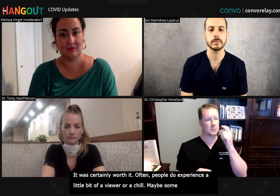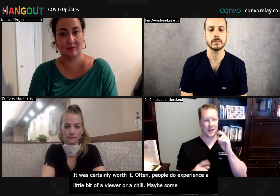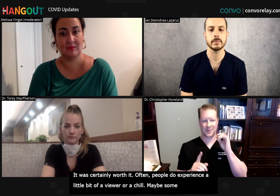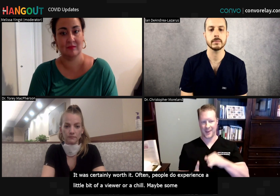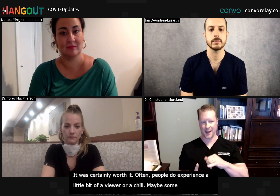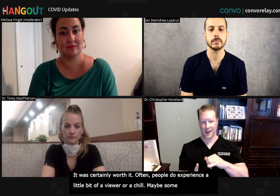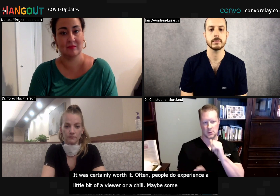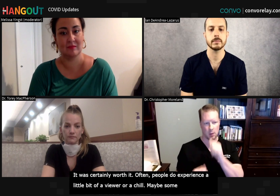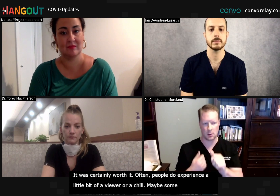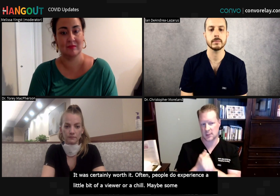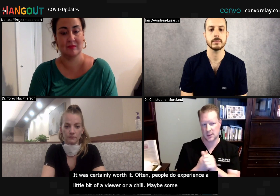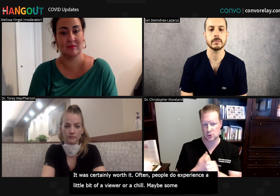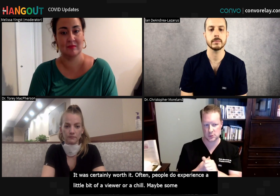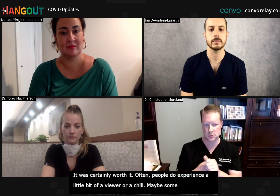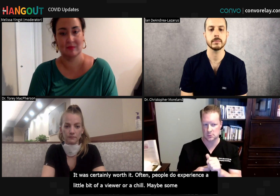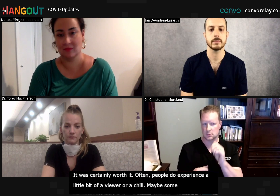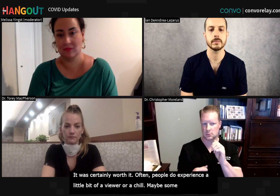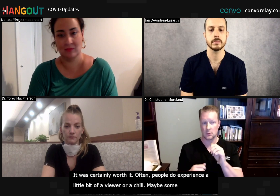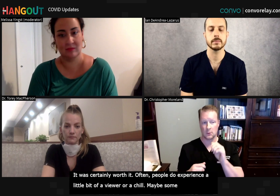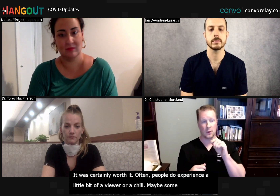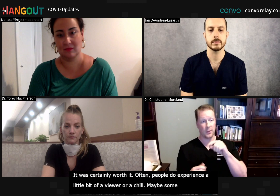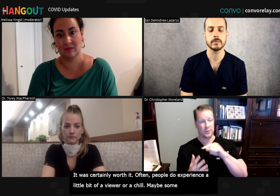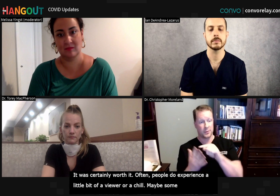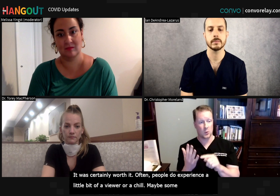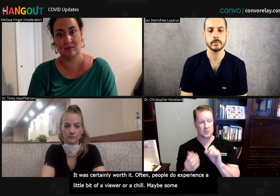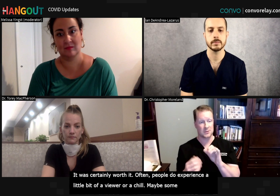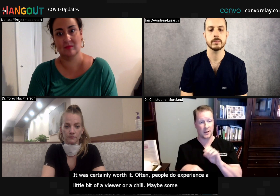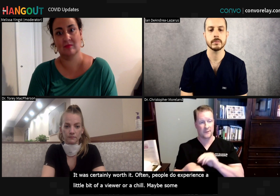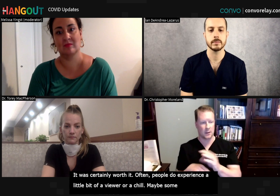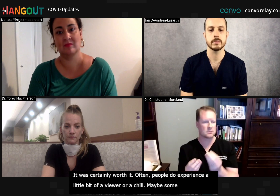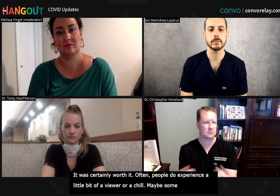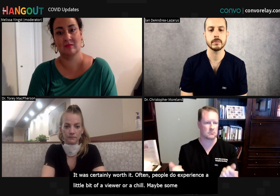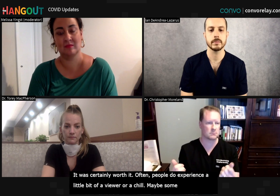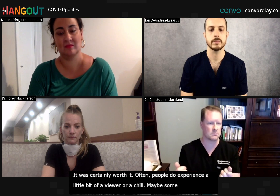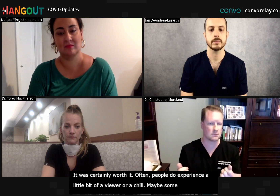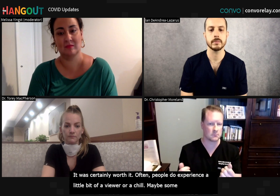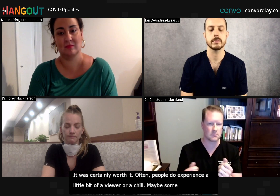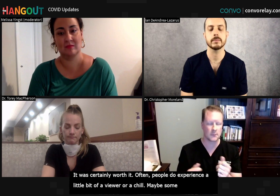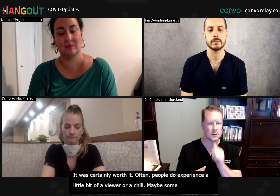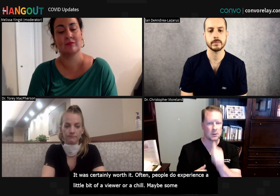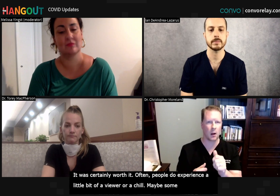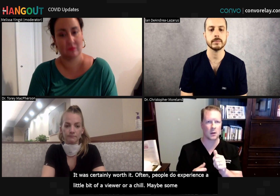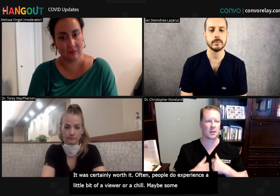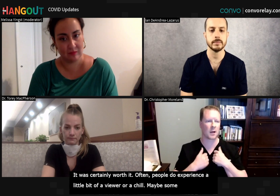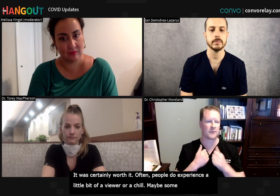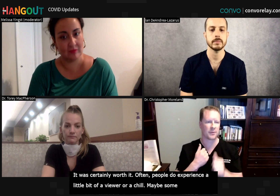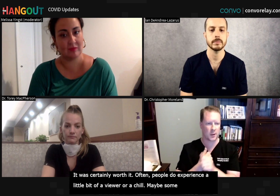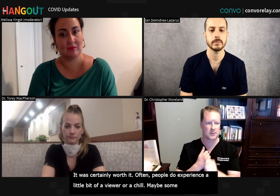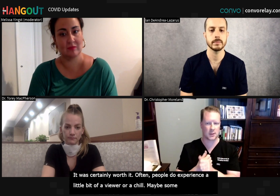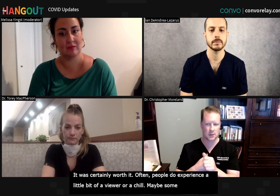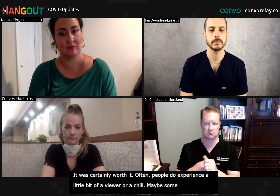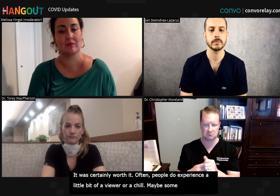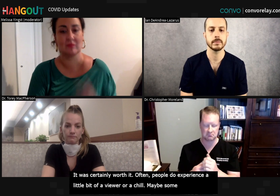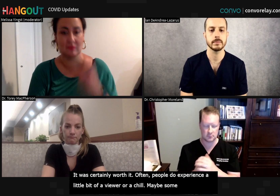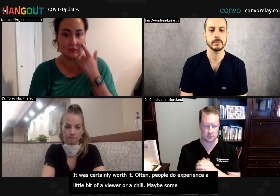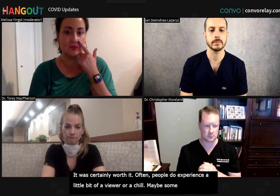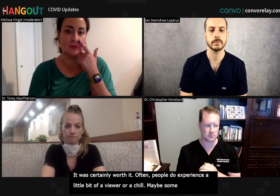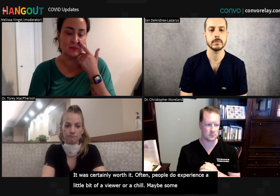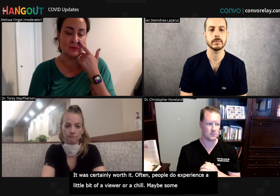with vaccination, but that's not dangerous. That's not a sign it's dangerous. Those symptoms go away quickly. It's not